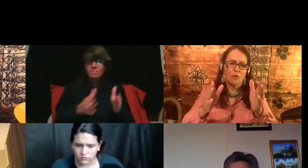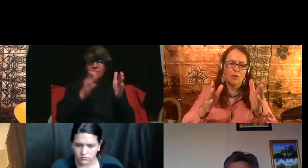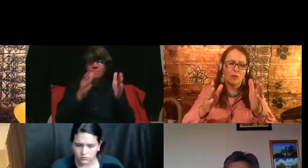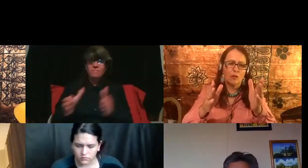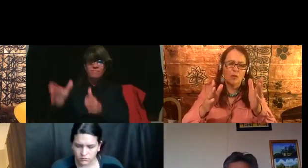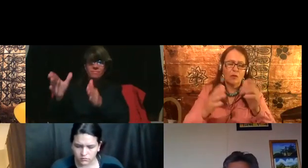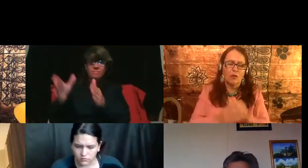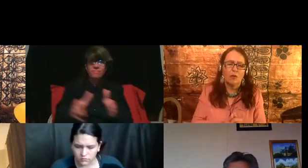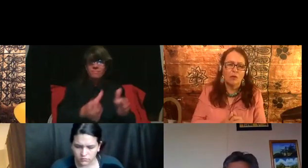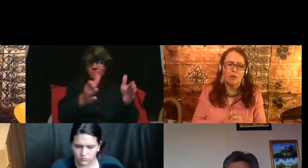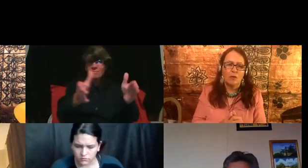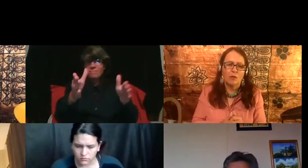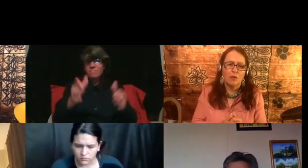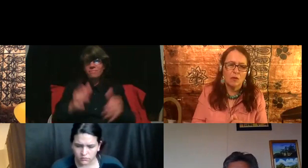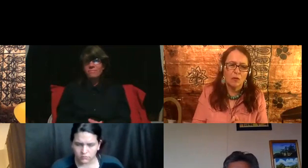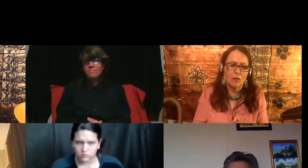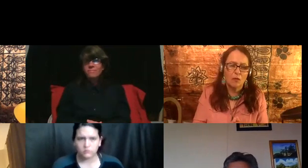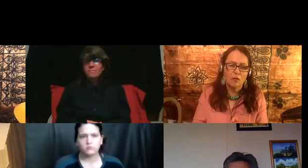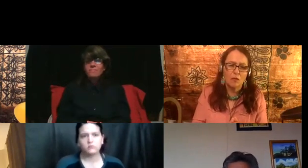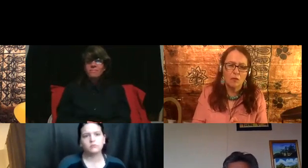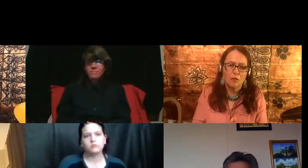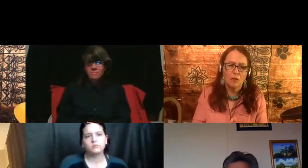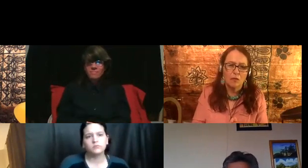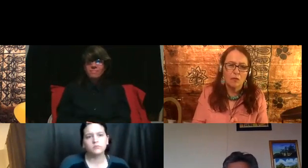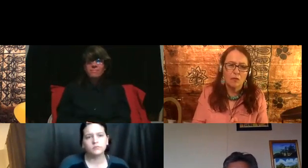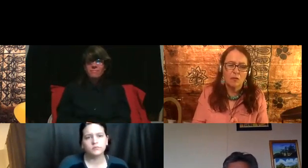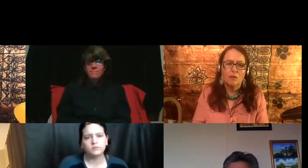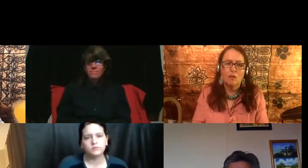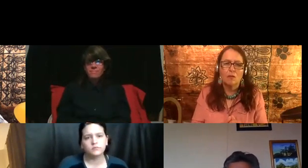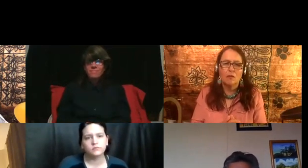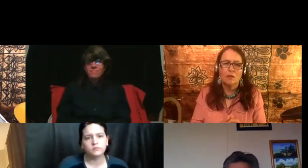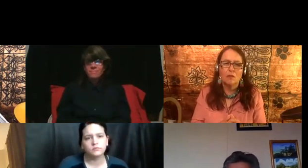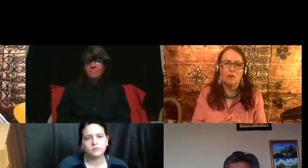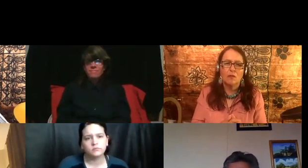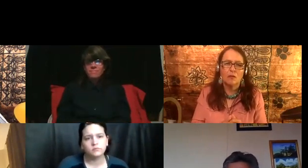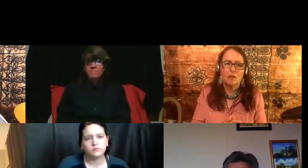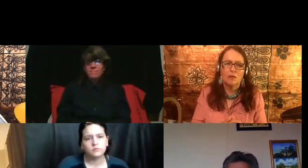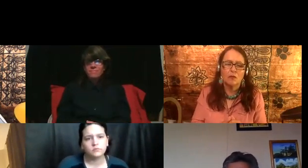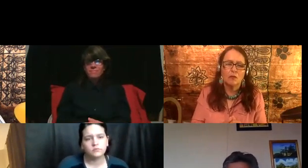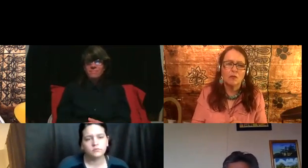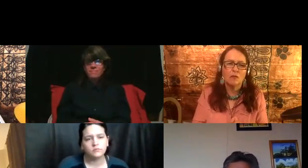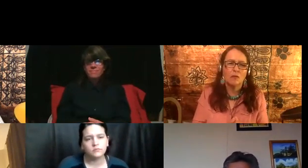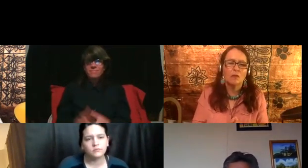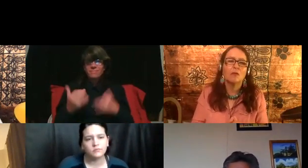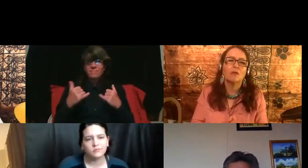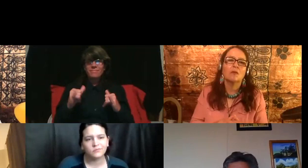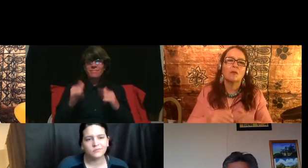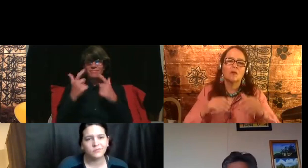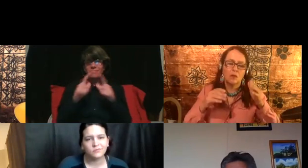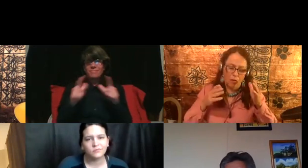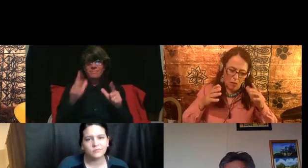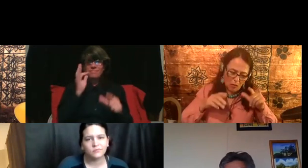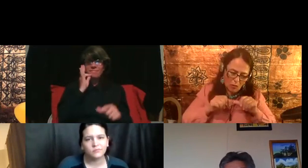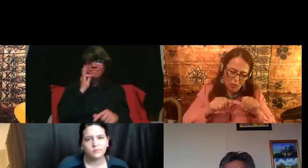ye piya ako ako na shanga hayos ka se ko piya ako ako